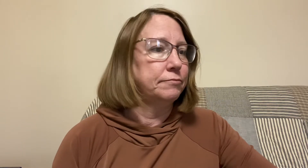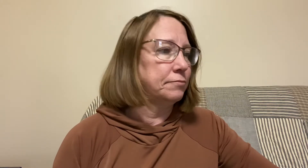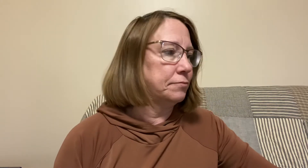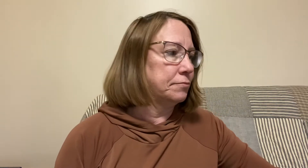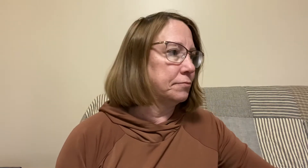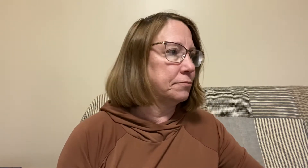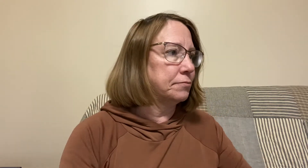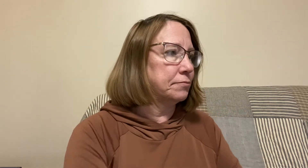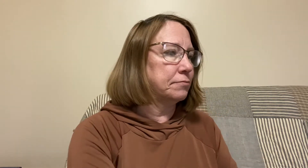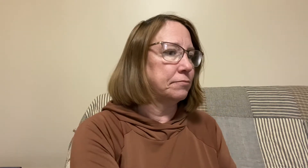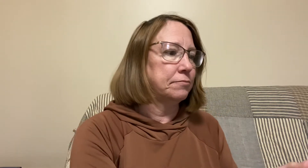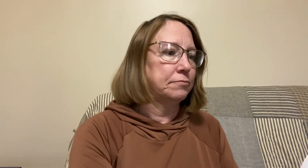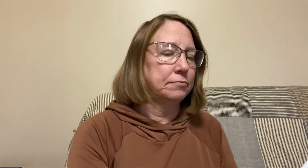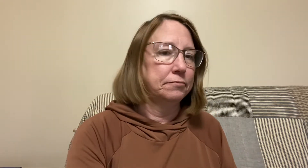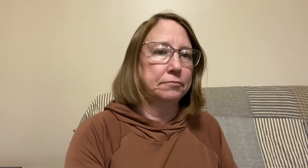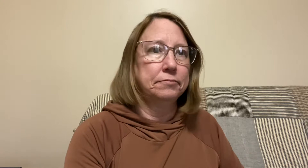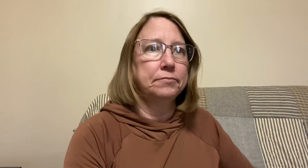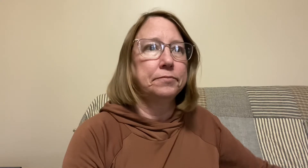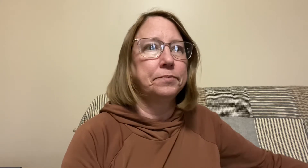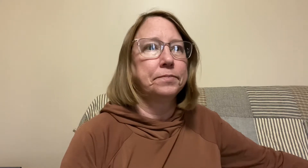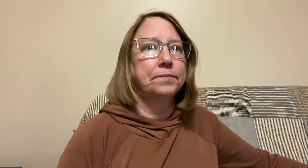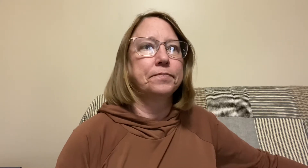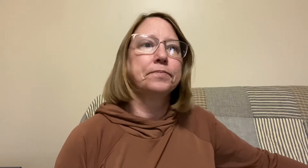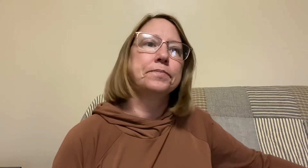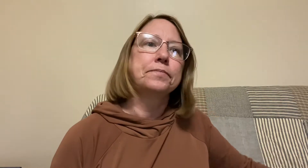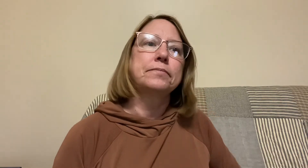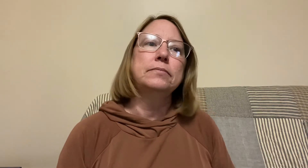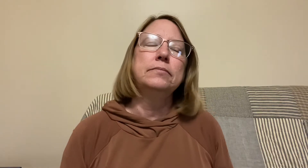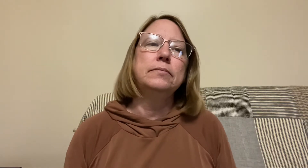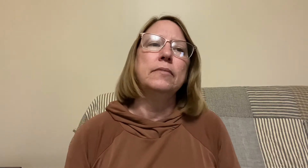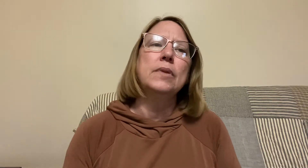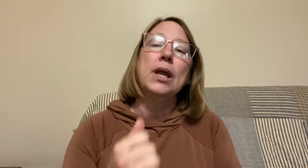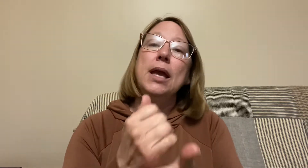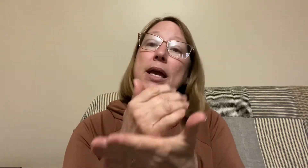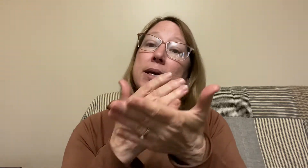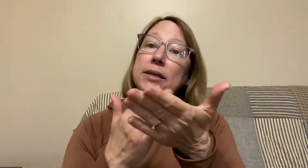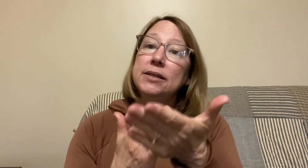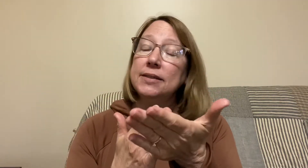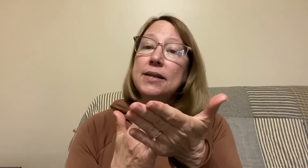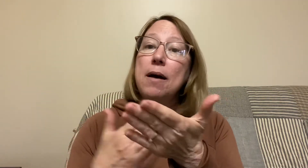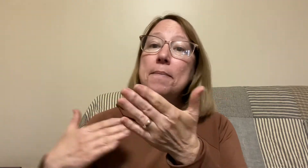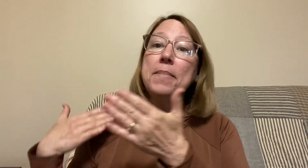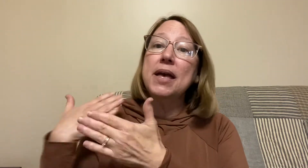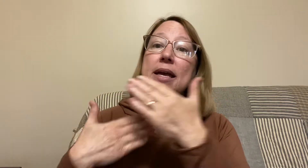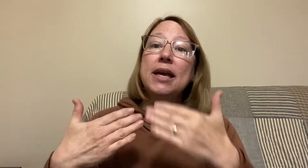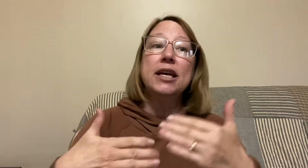a heretic, and she was found guilty in a trial.